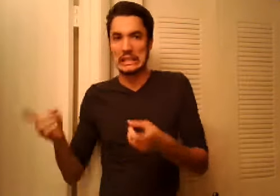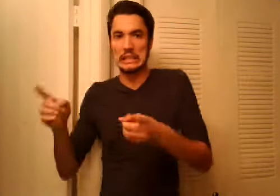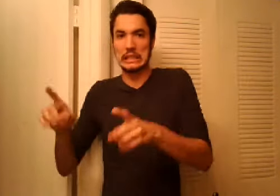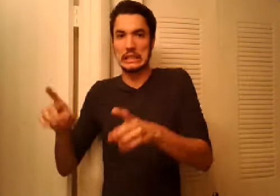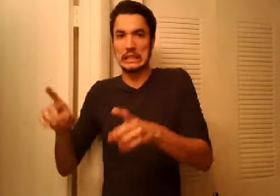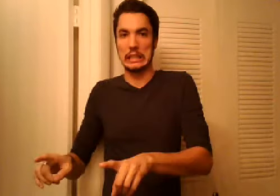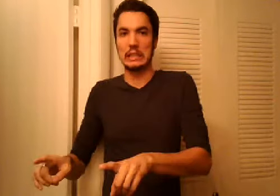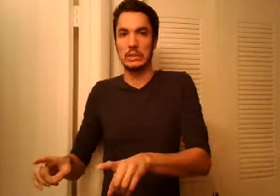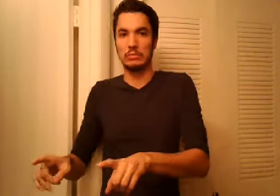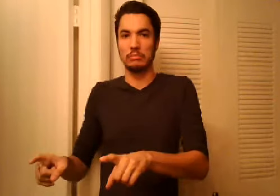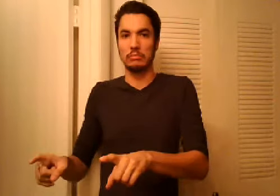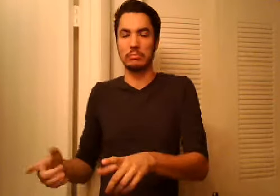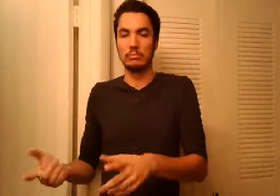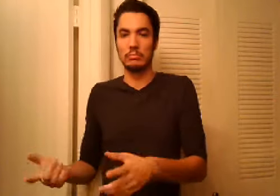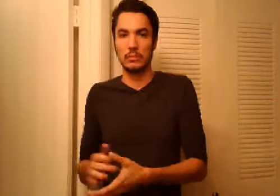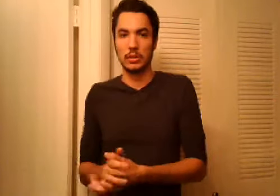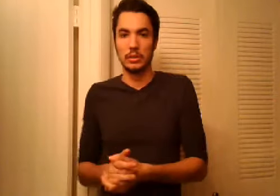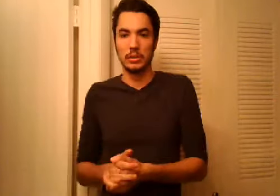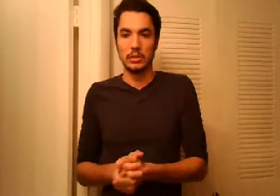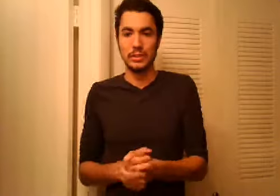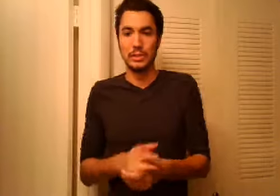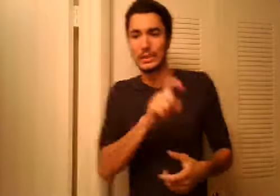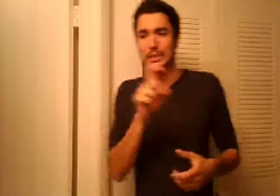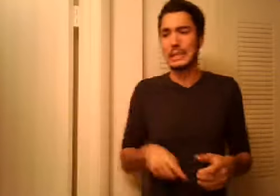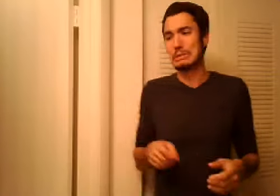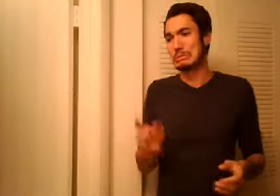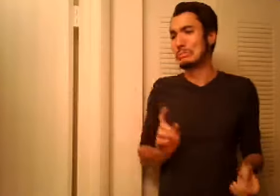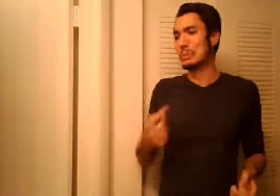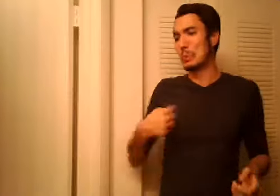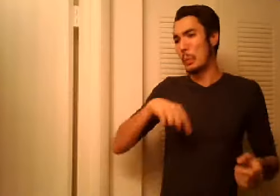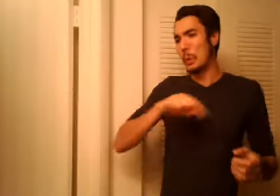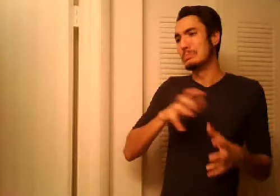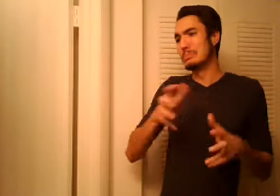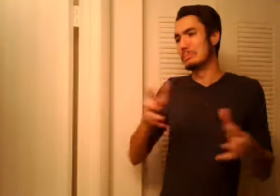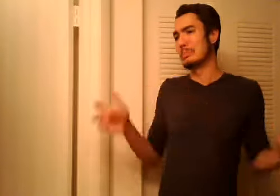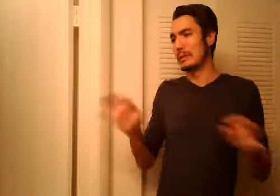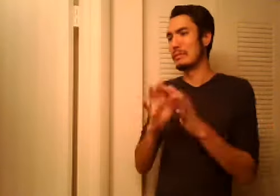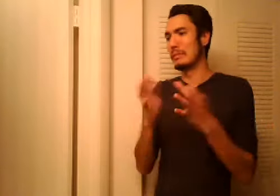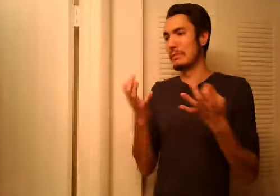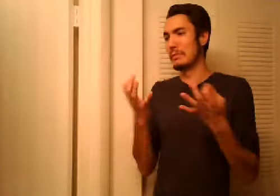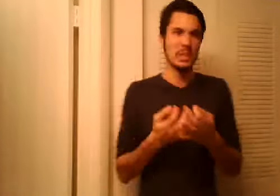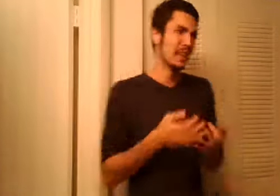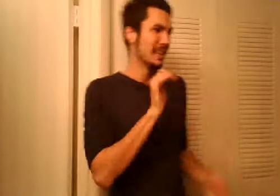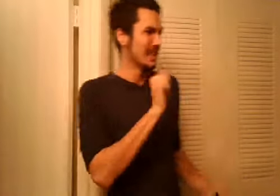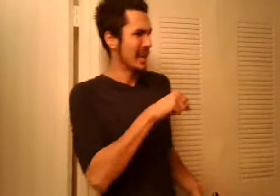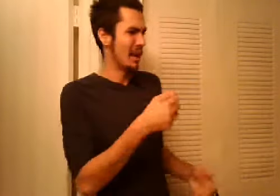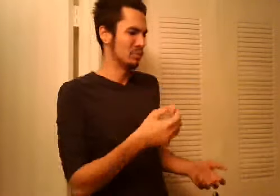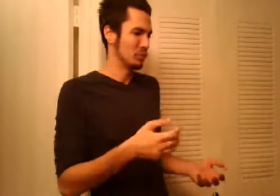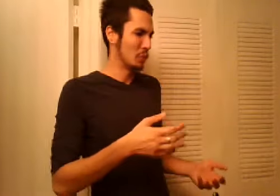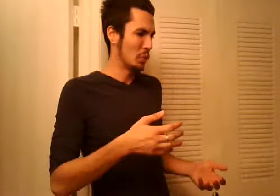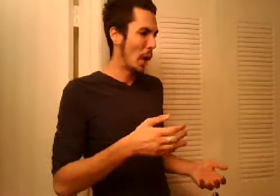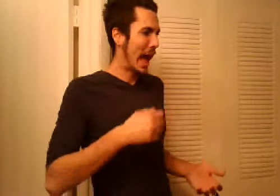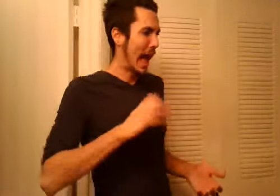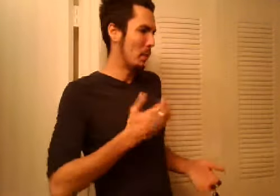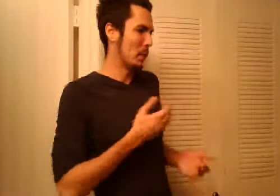happy family, right? No, don't leave us. And Texas A&M going, oh yeah, we're a family. Where's our cut of your ESPN profits,